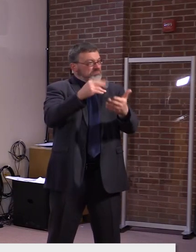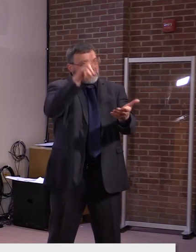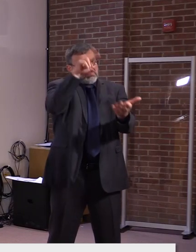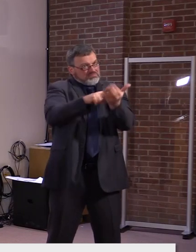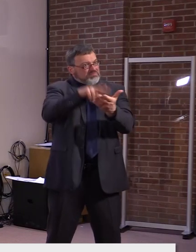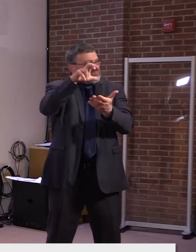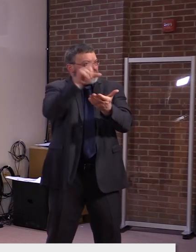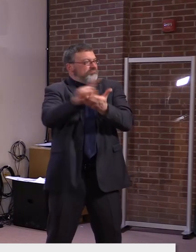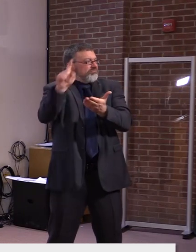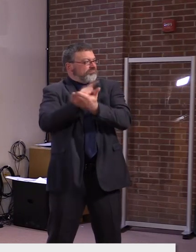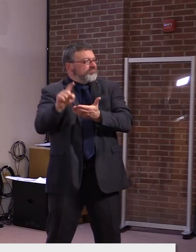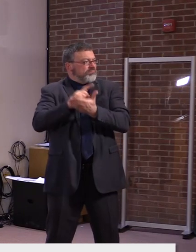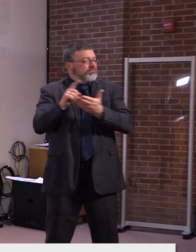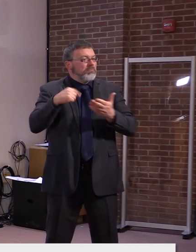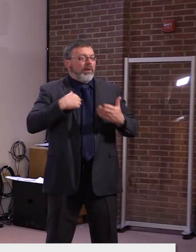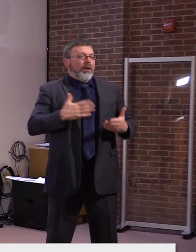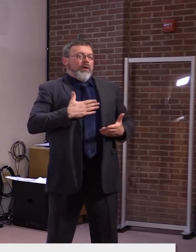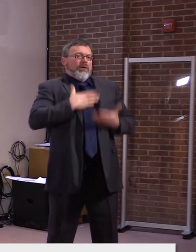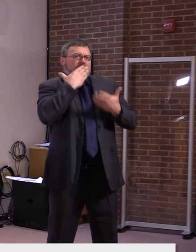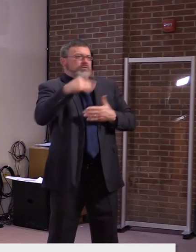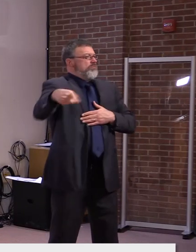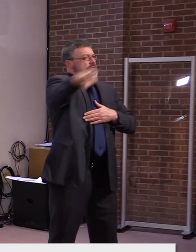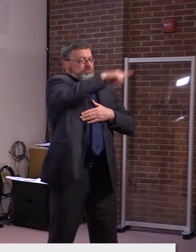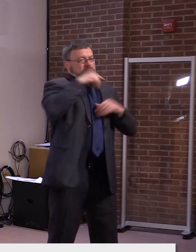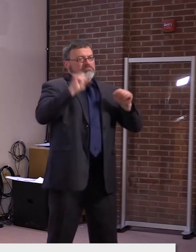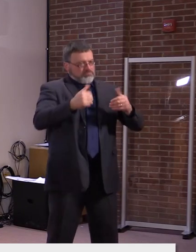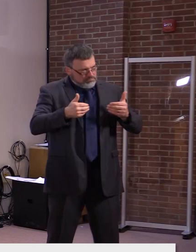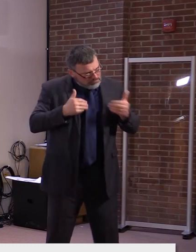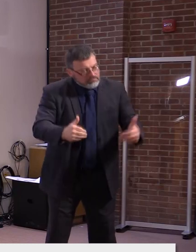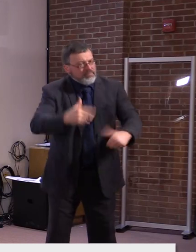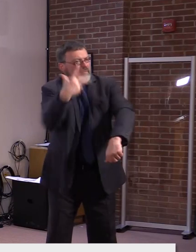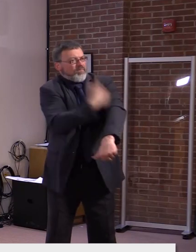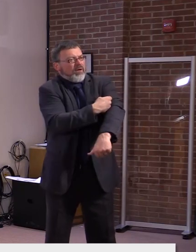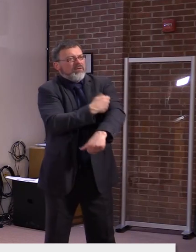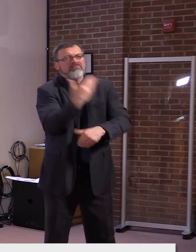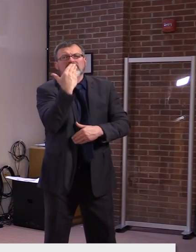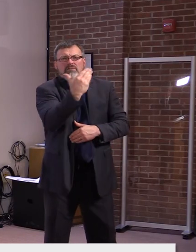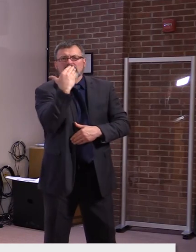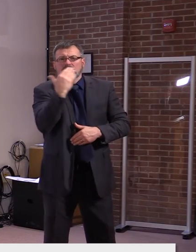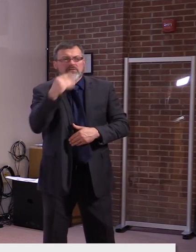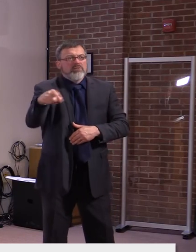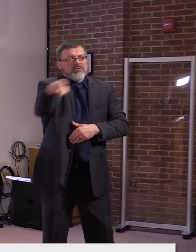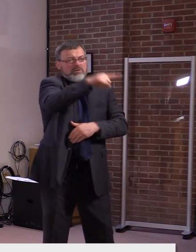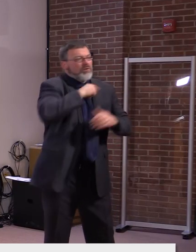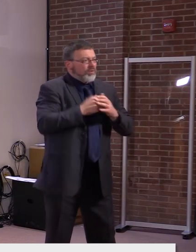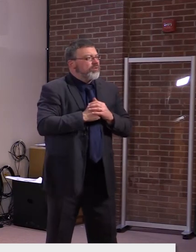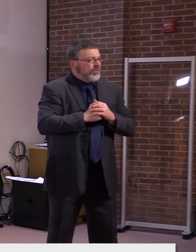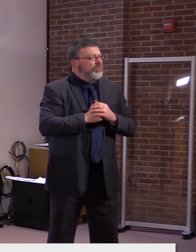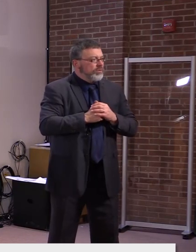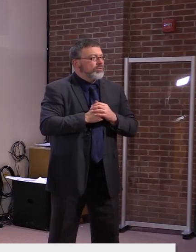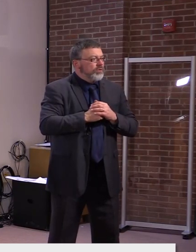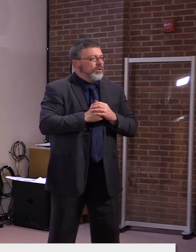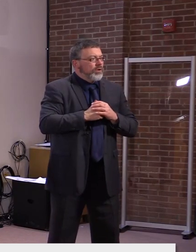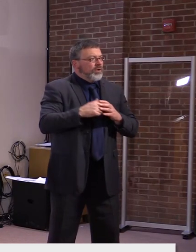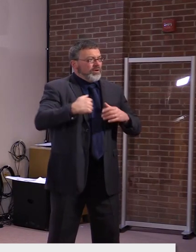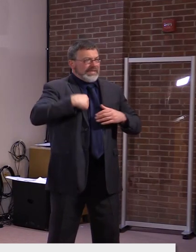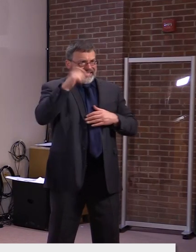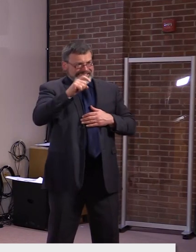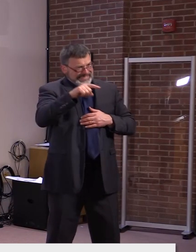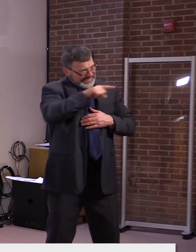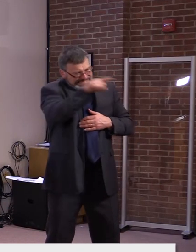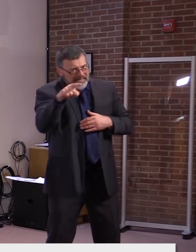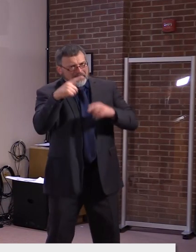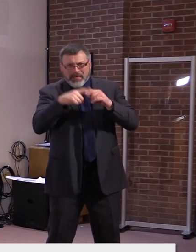have made the decision to come in and get vaccinated. We really need them and others to continue